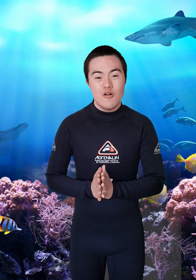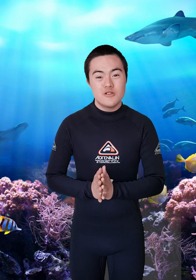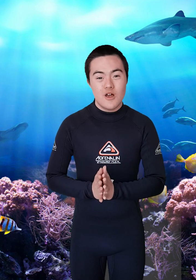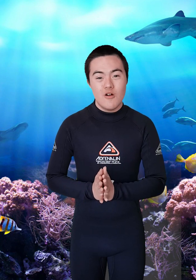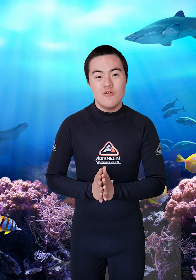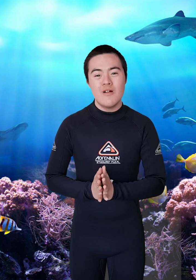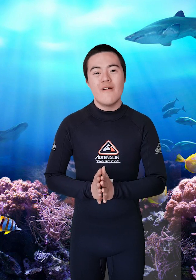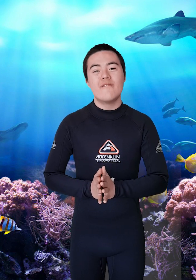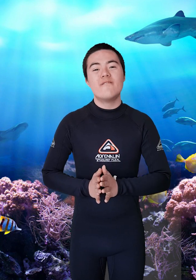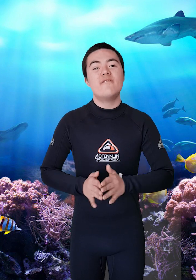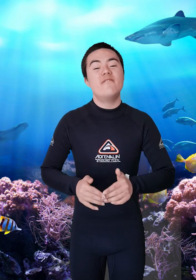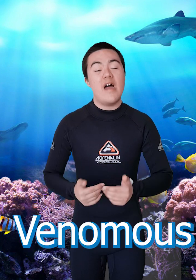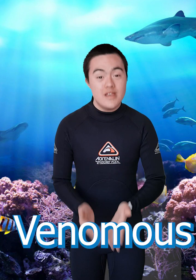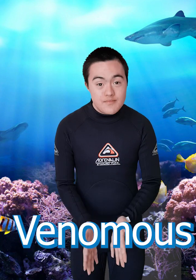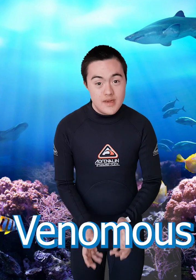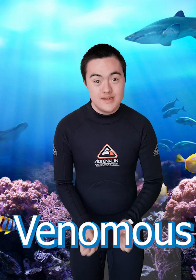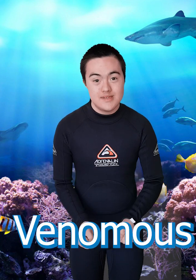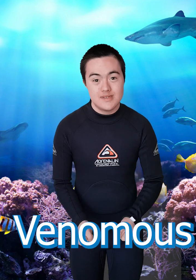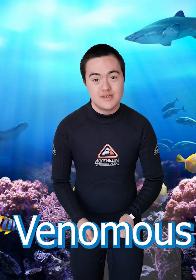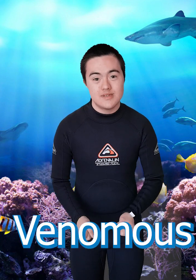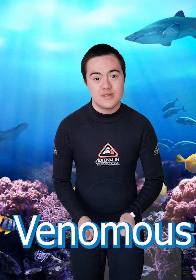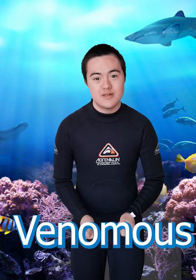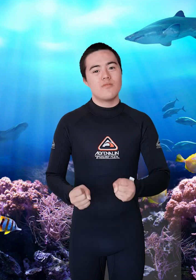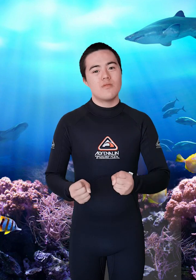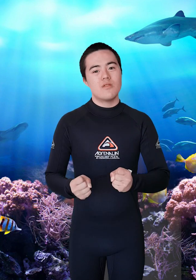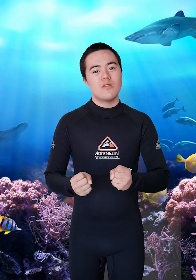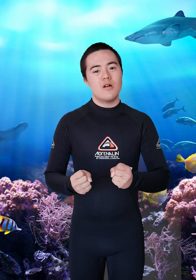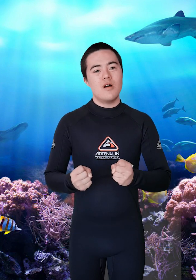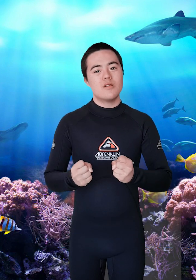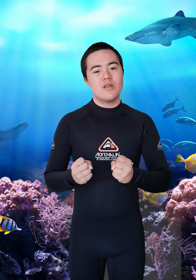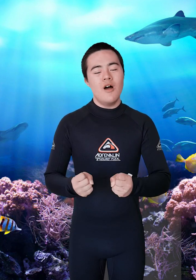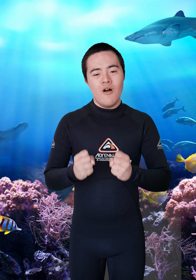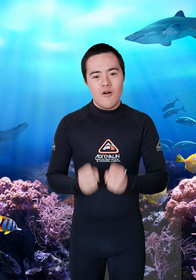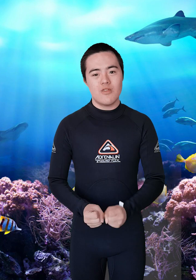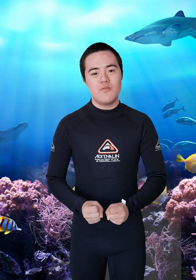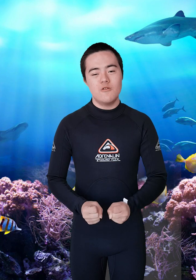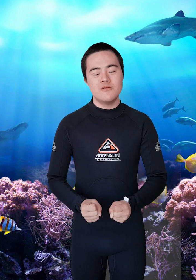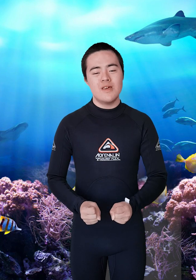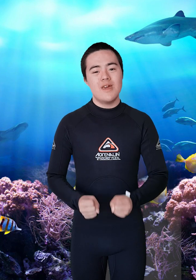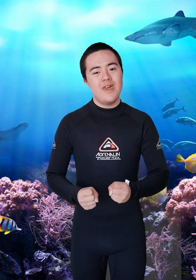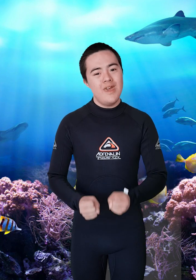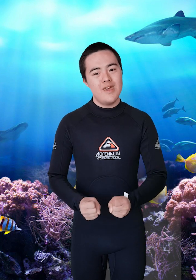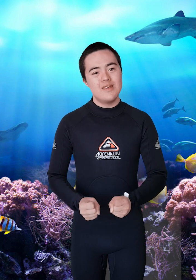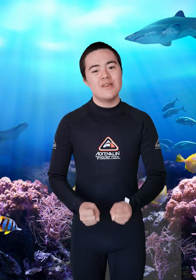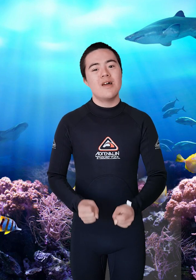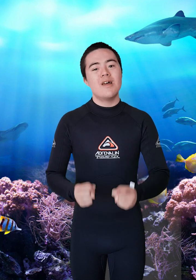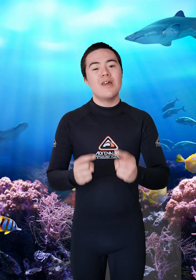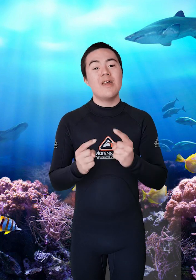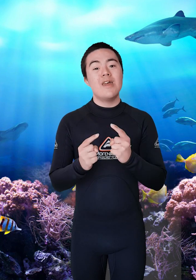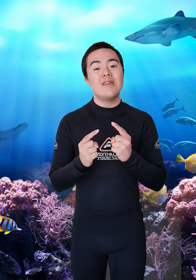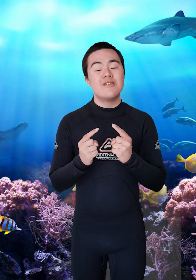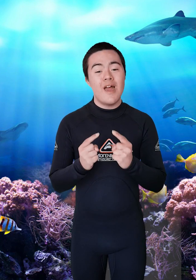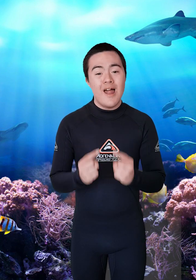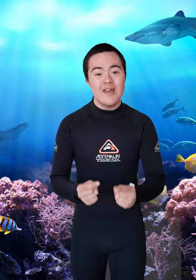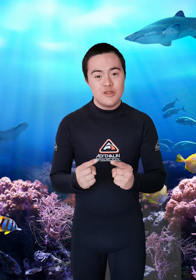also venomous. The octopus is